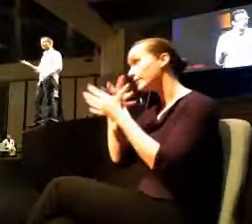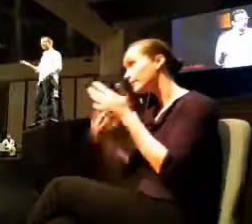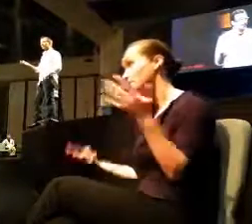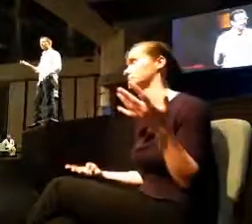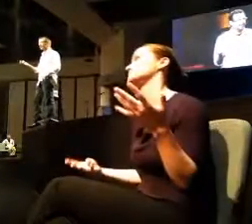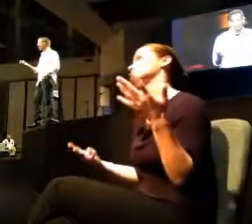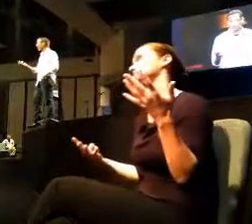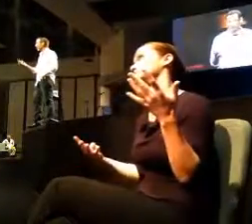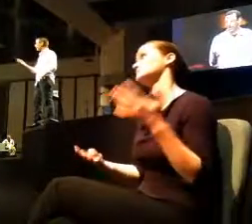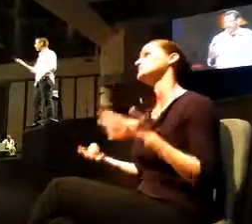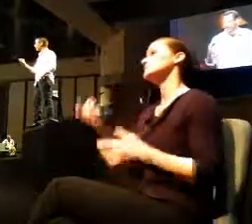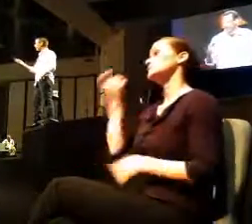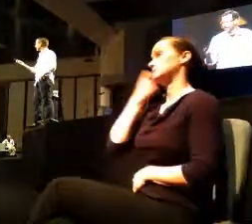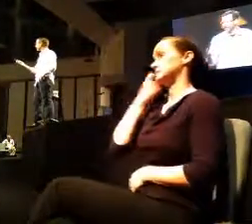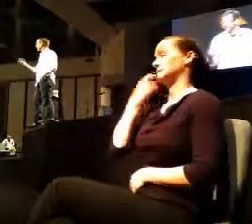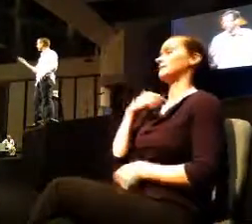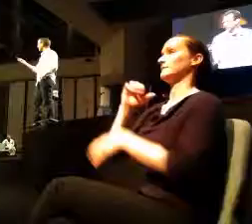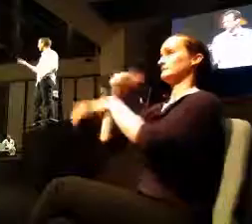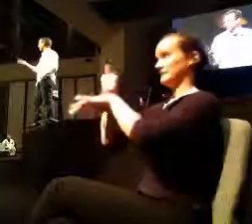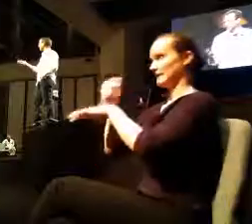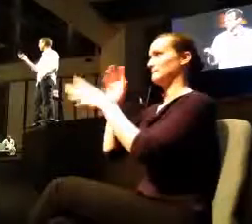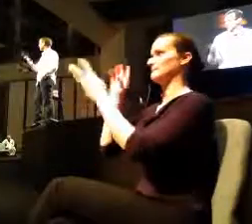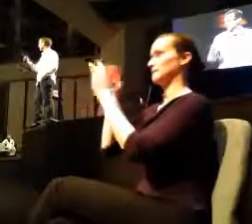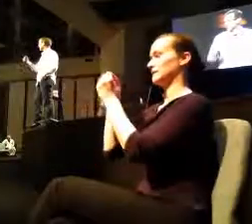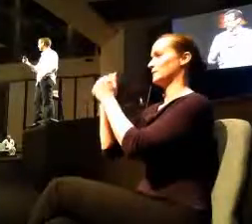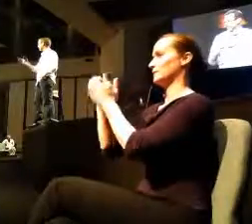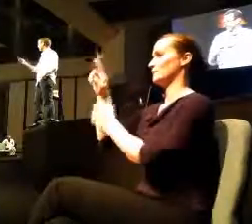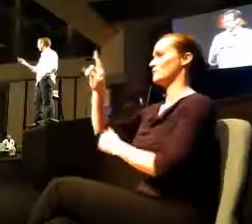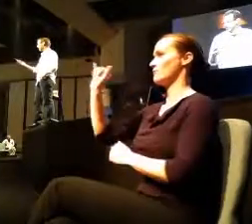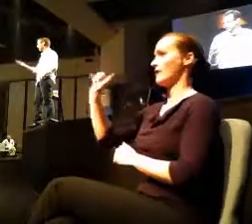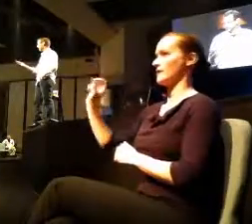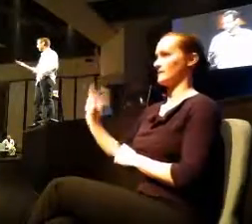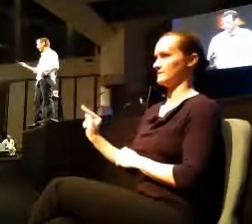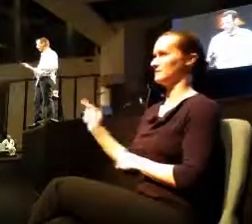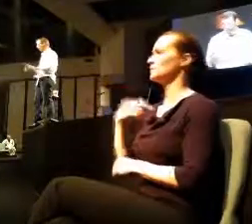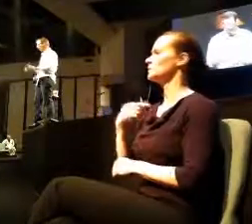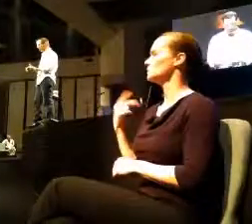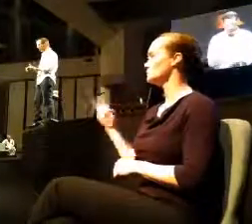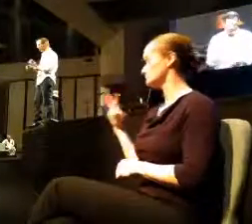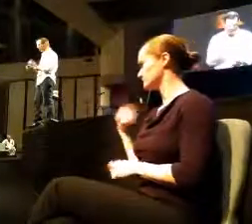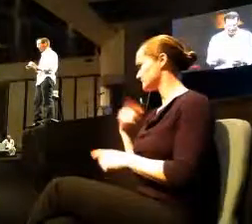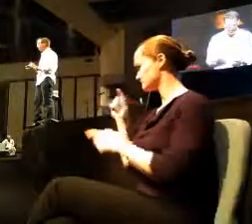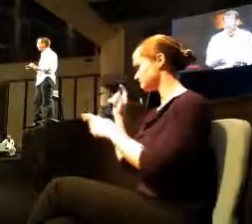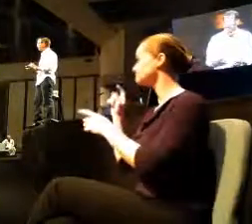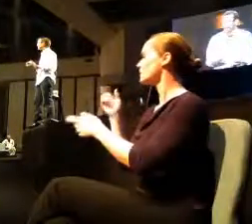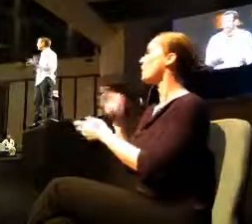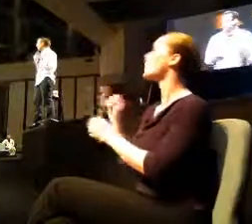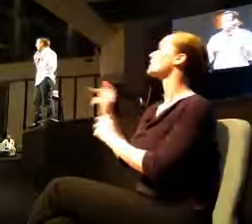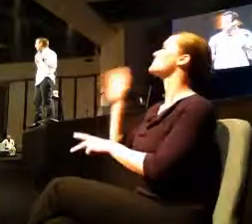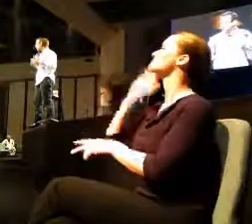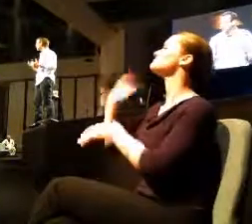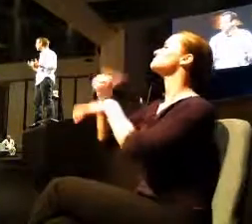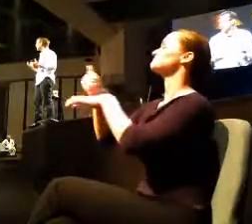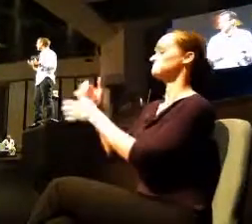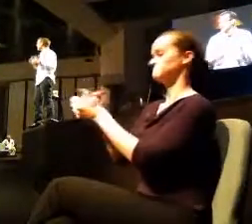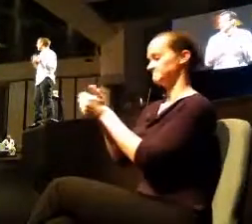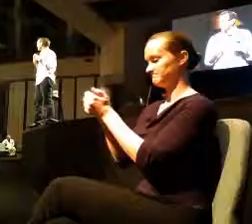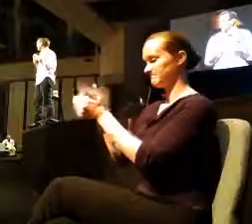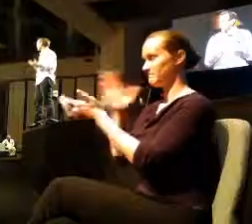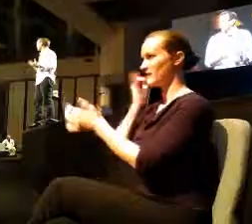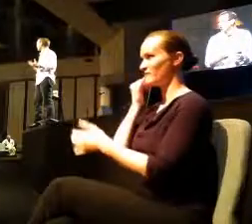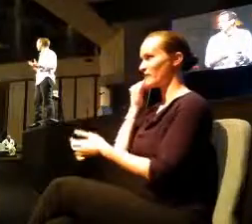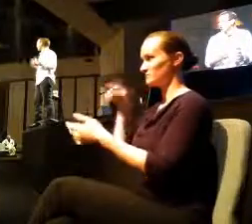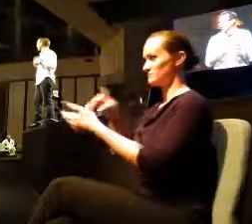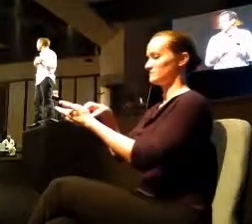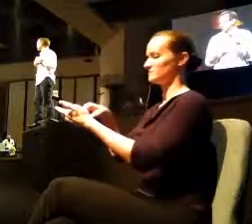week, I was setting up a meeting with Ryan. Ryan and I talked, and we were going to get together like the next day or a day or two, so I punched it into my phone. Only